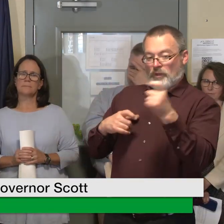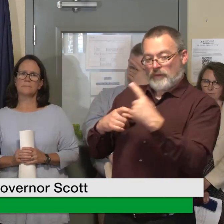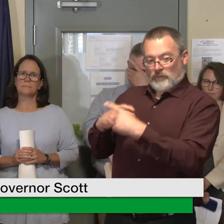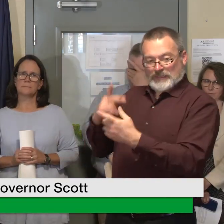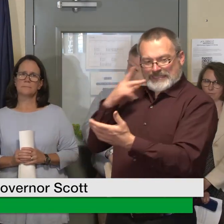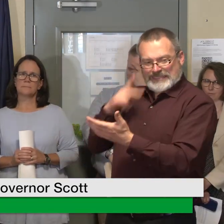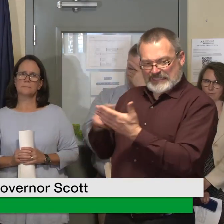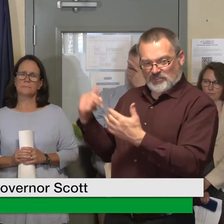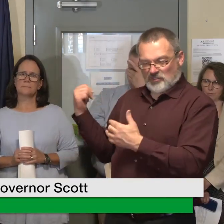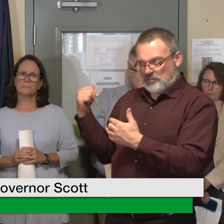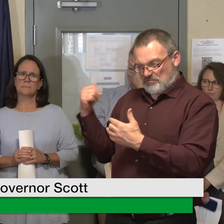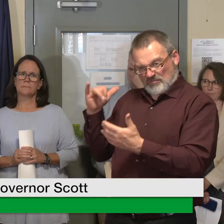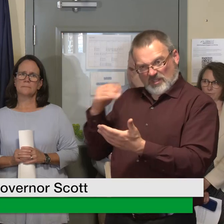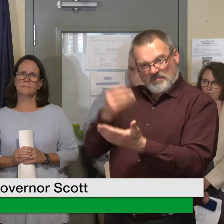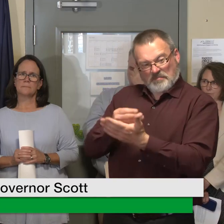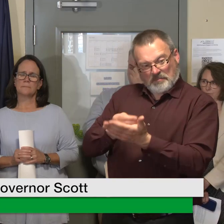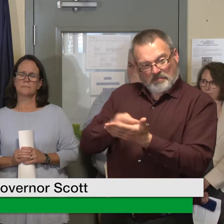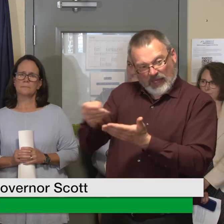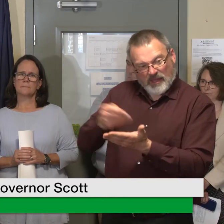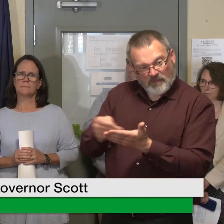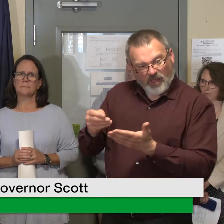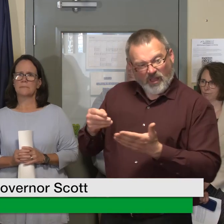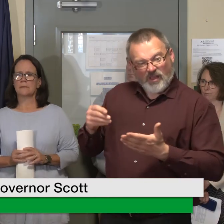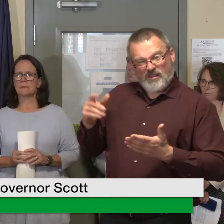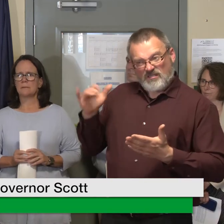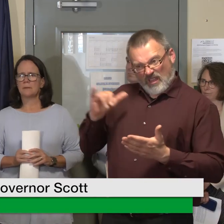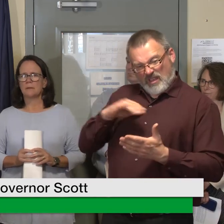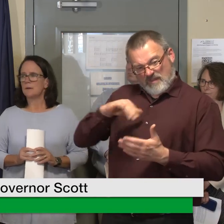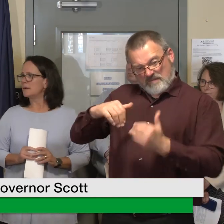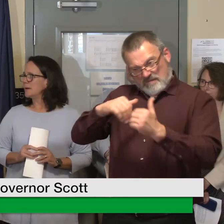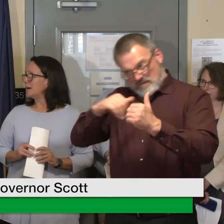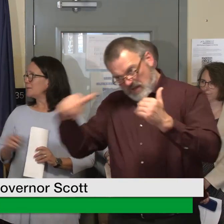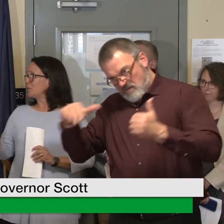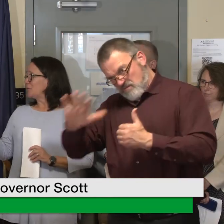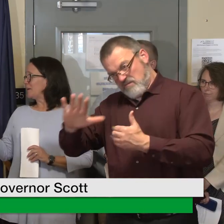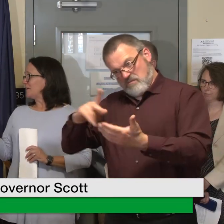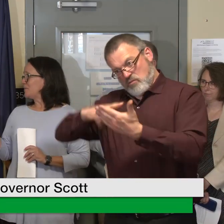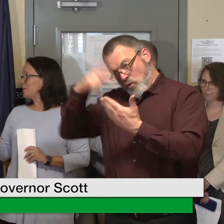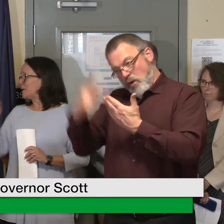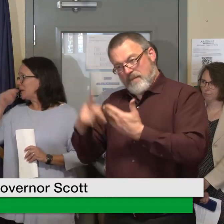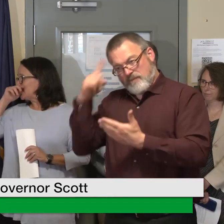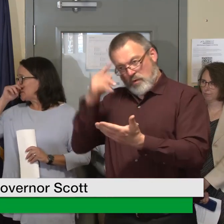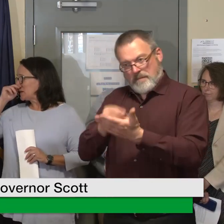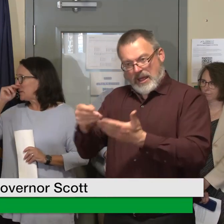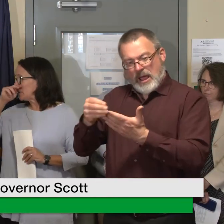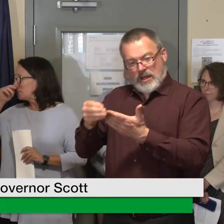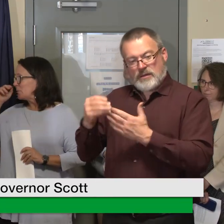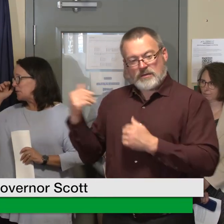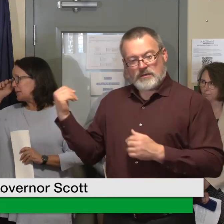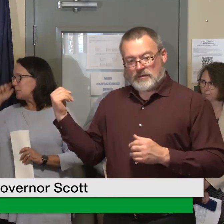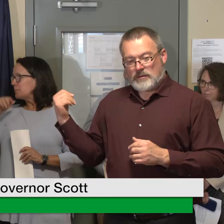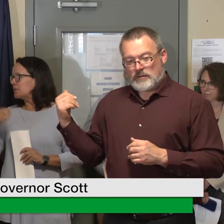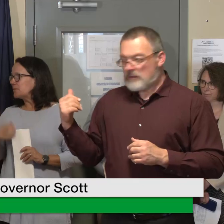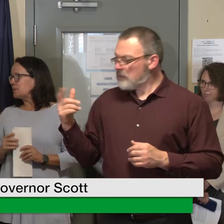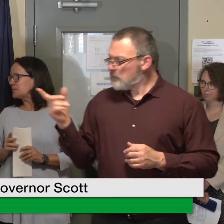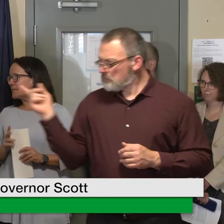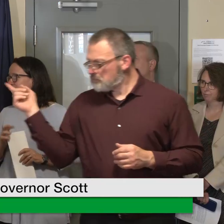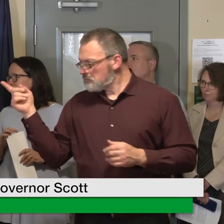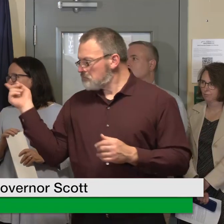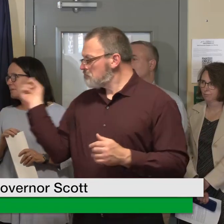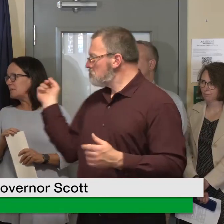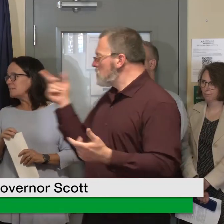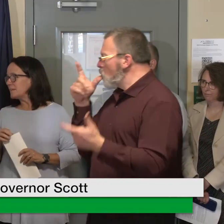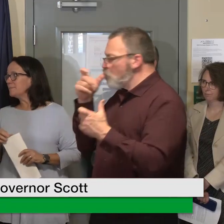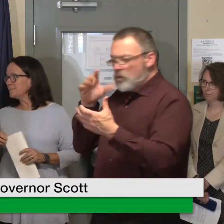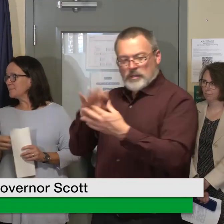mistaken? Doesn't the state have its own buyout program, too? I don't know, Eric, if you want to talk about it through BEM, the Flood